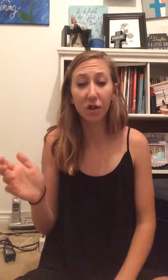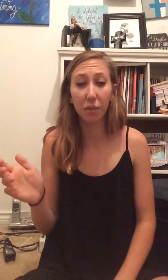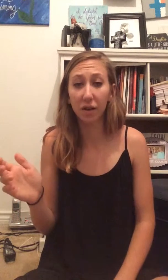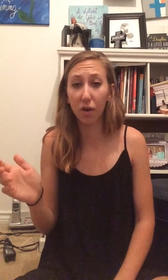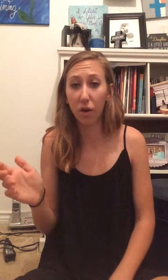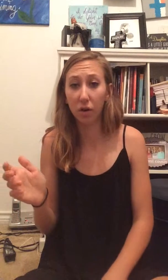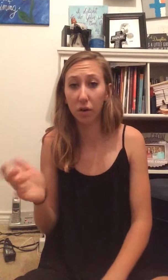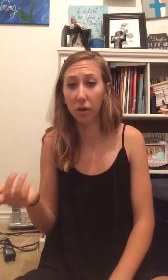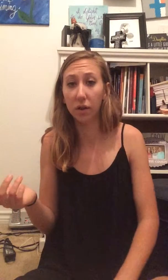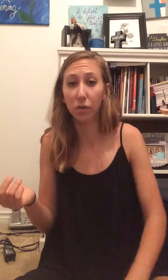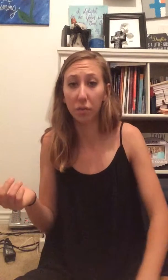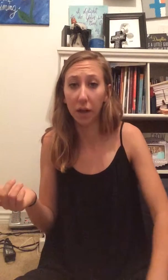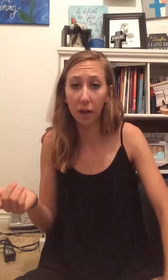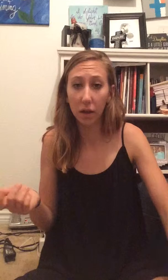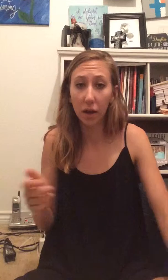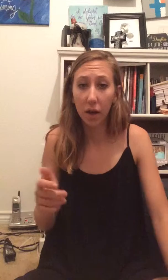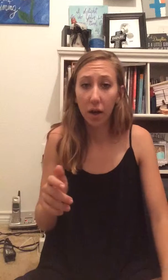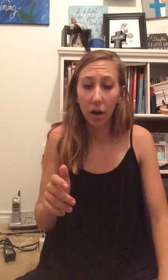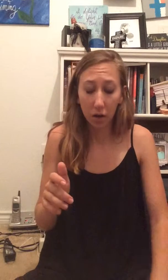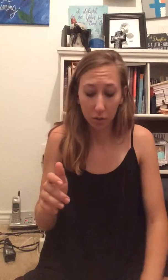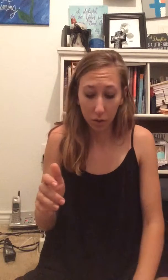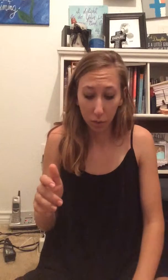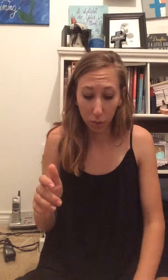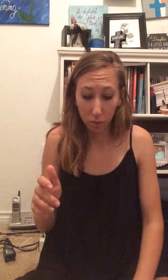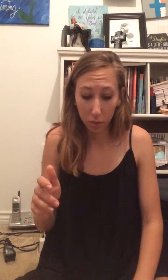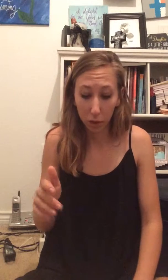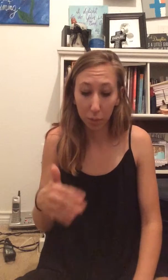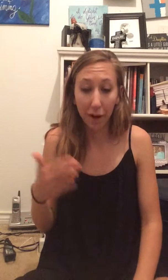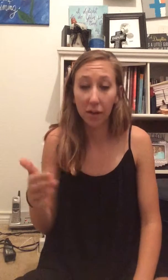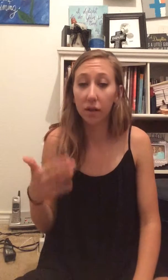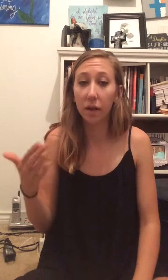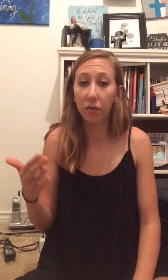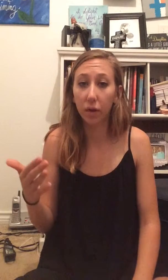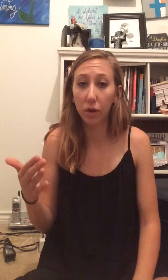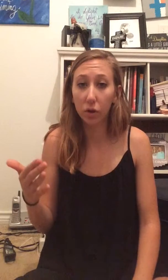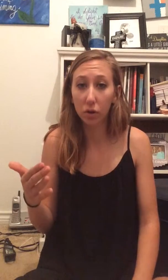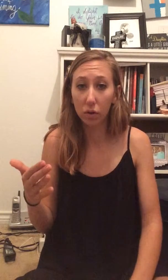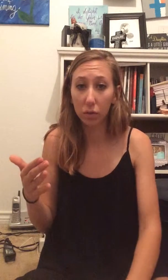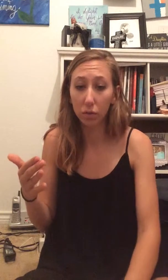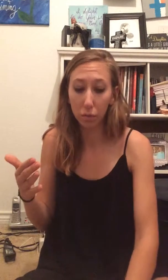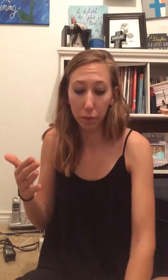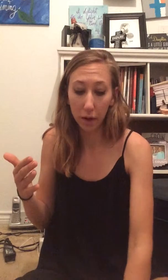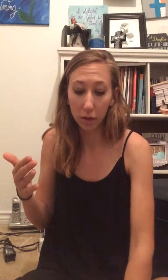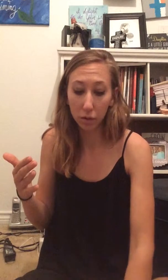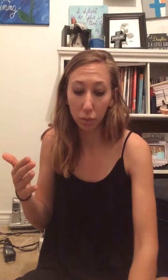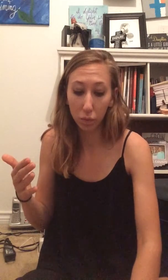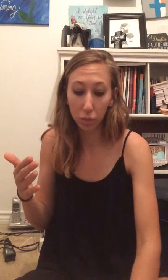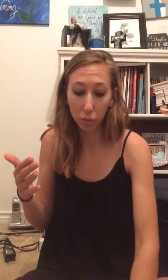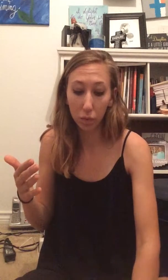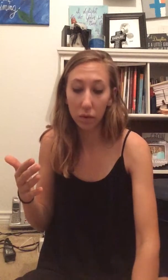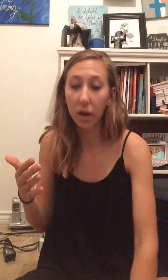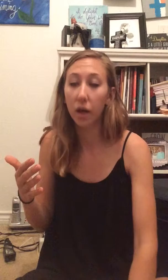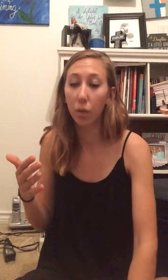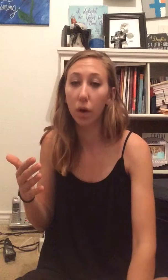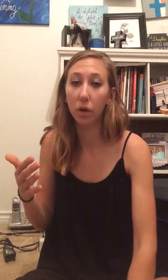it just makes it hard or at least for me. So when you're practicing at first, practice saying what